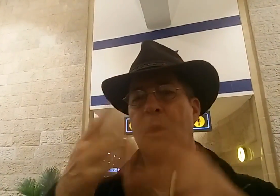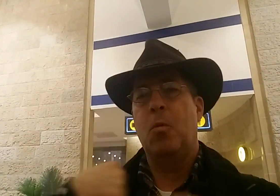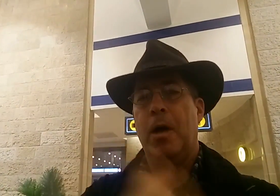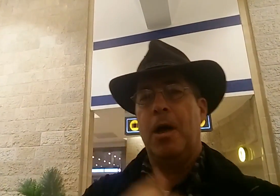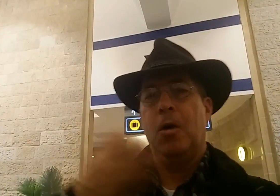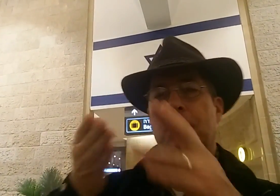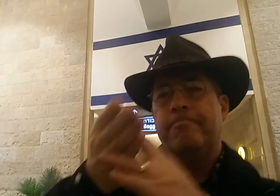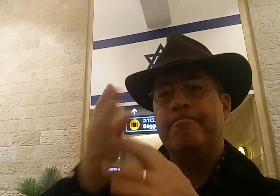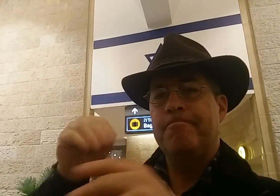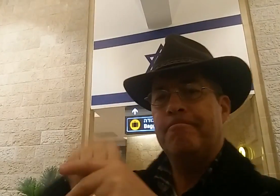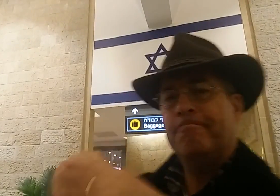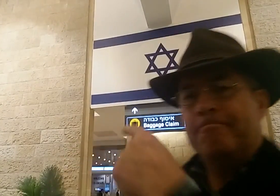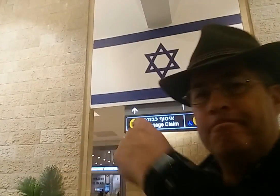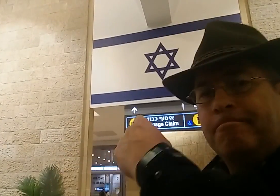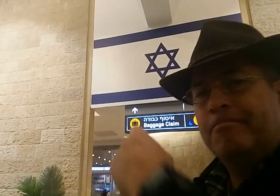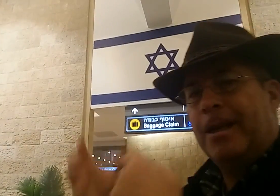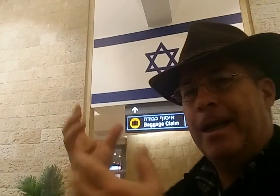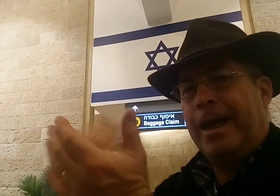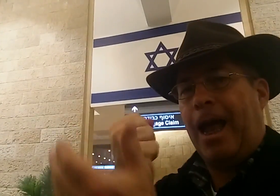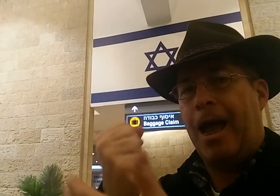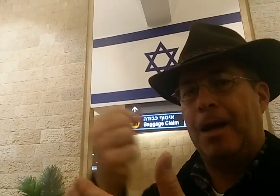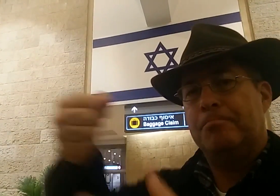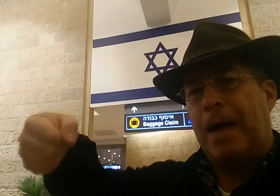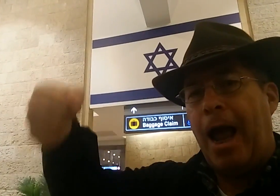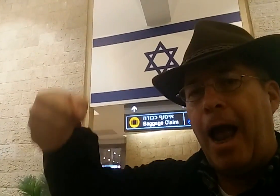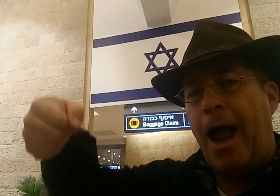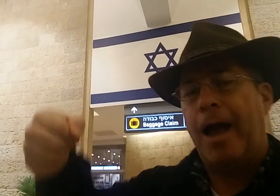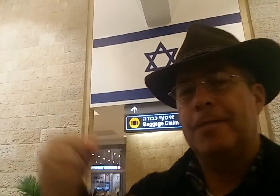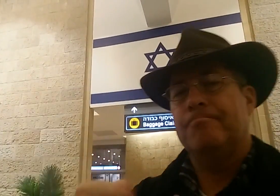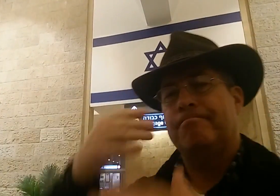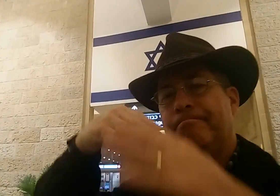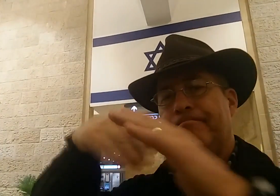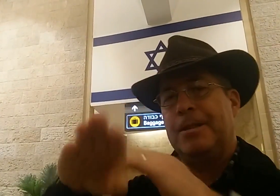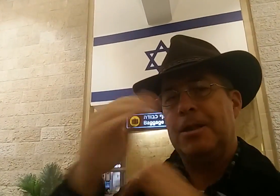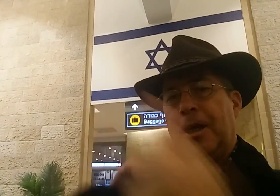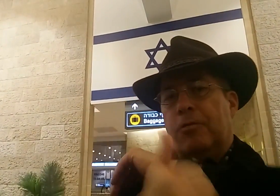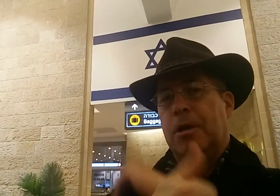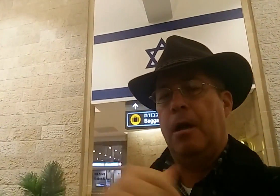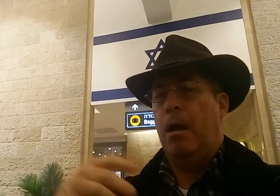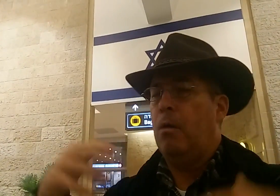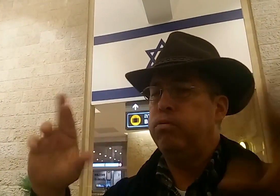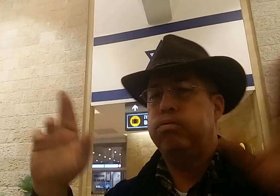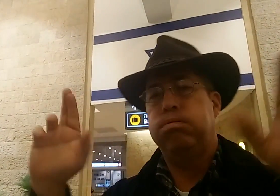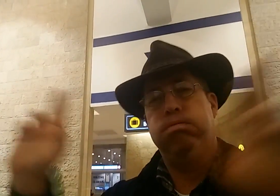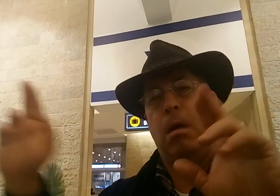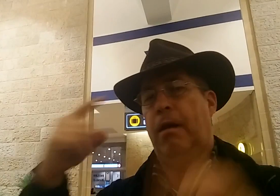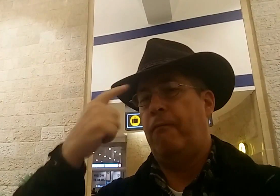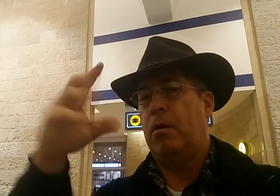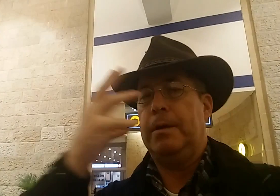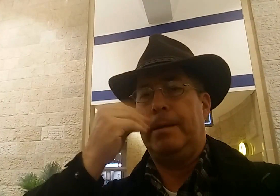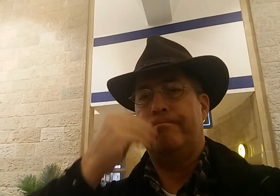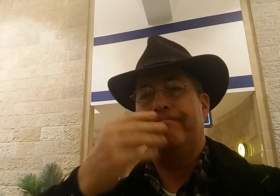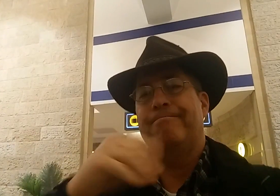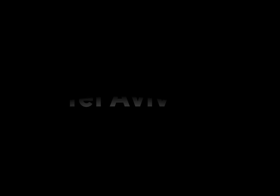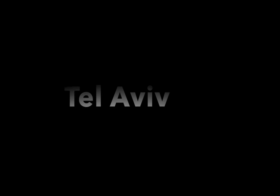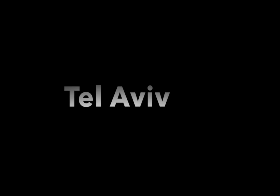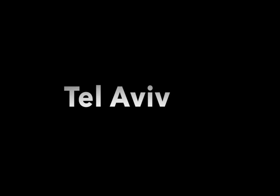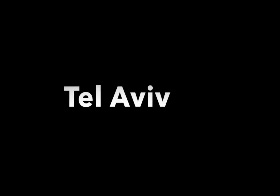Israel. Let you know we're headed now to get our luggage. We are in the country, but boy, we are ready